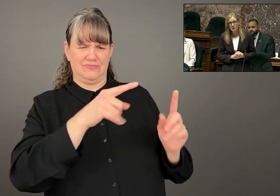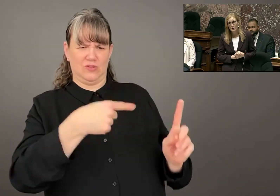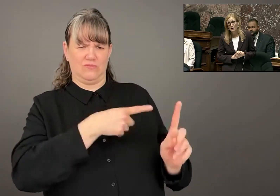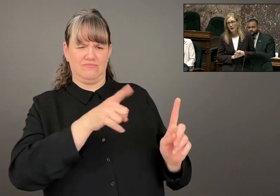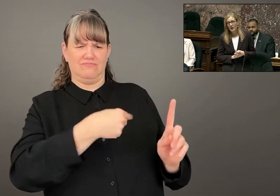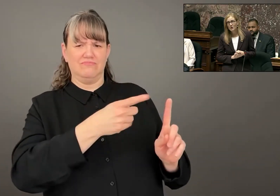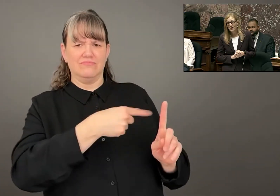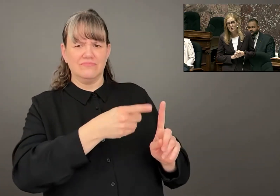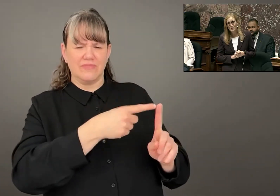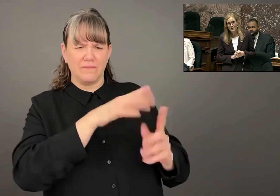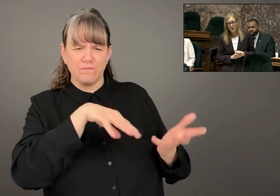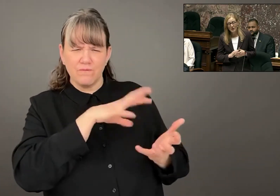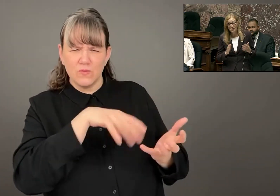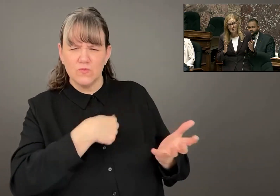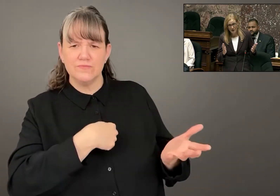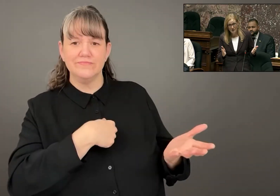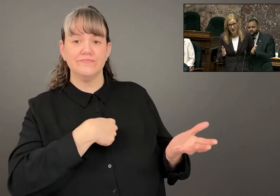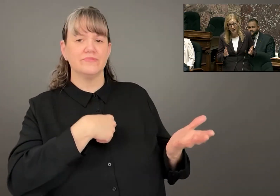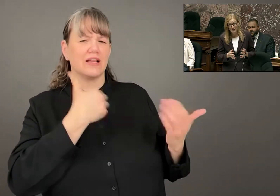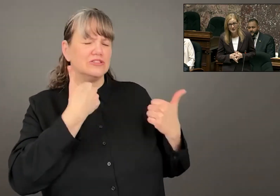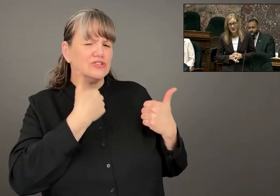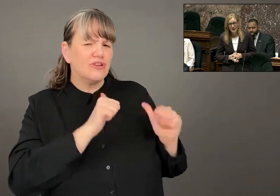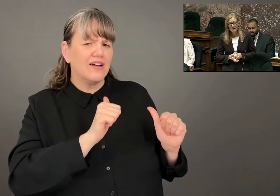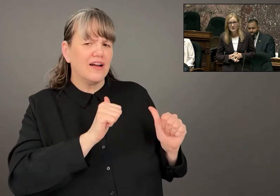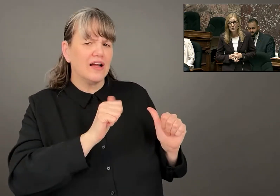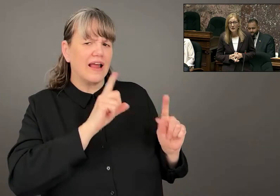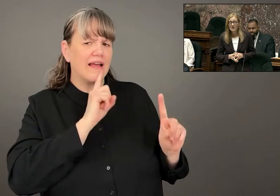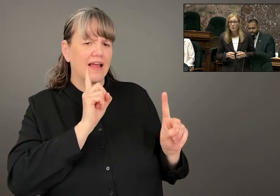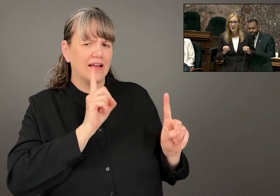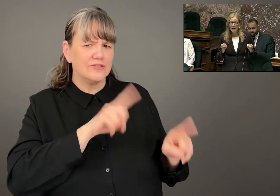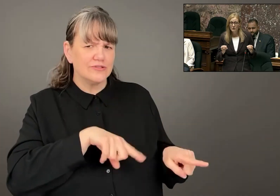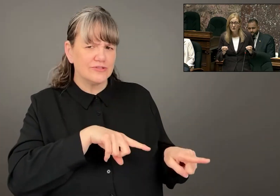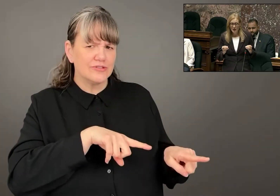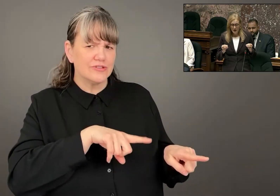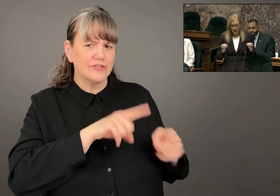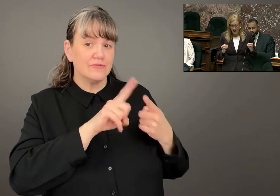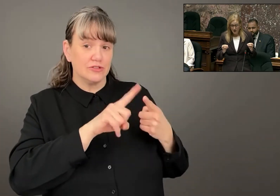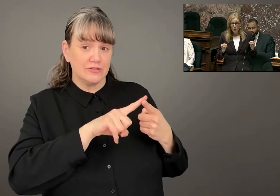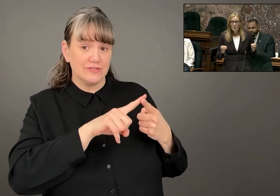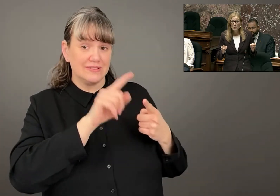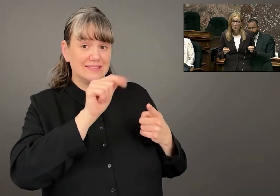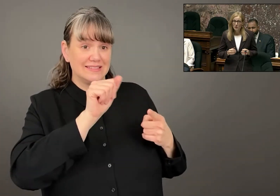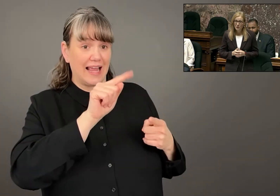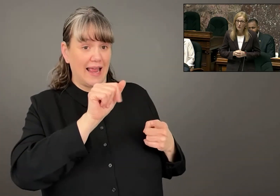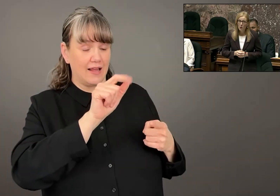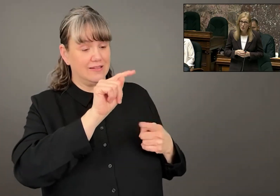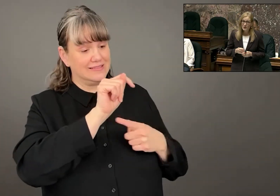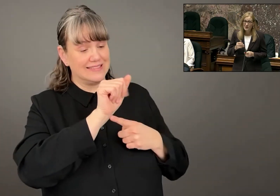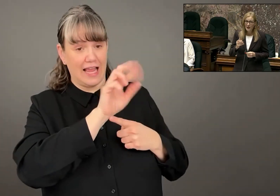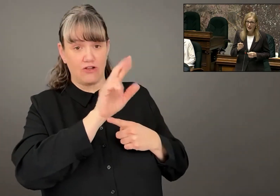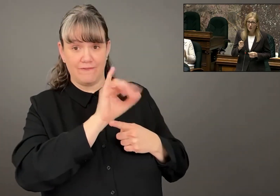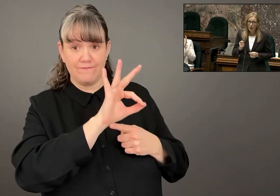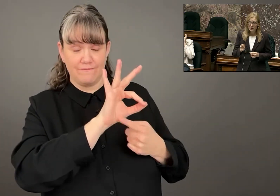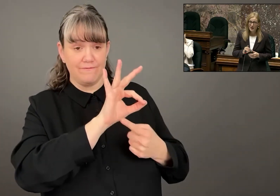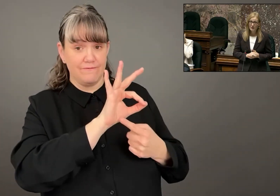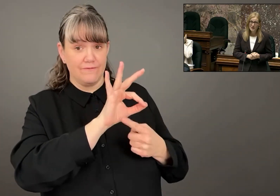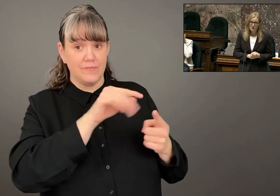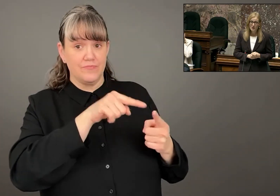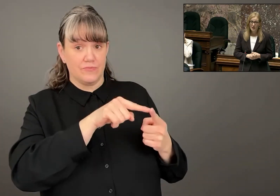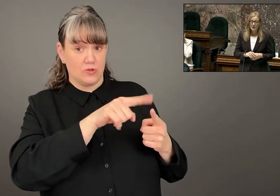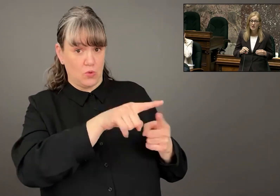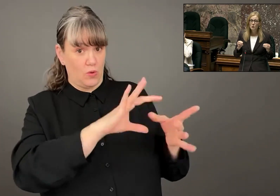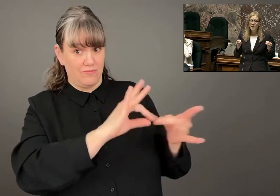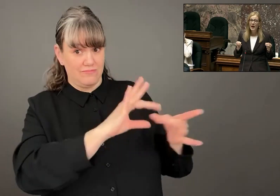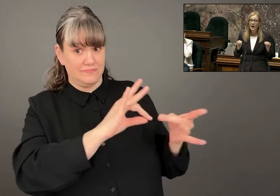first to the question about tariffs. To suggest that we have not been moving forward on tariffs